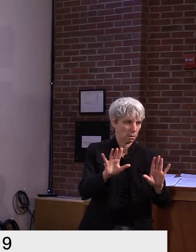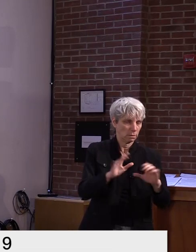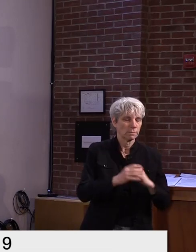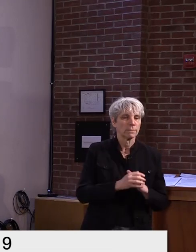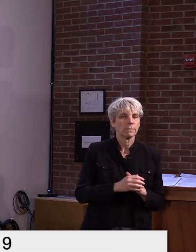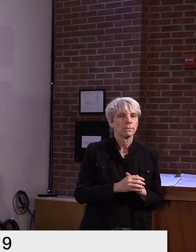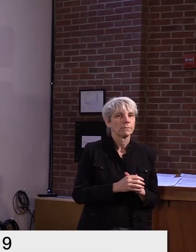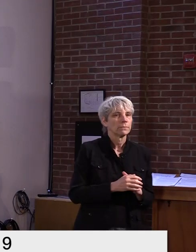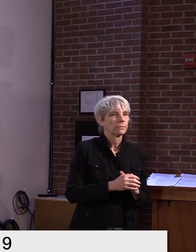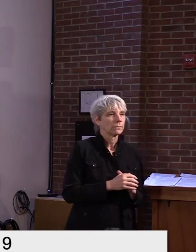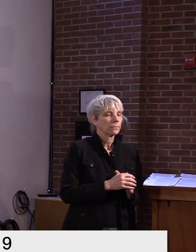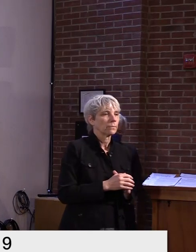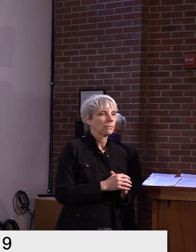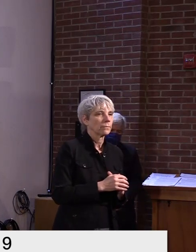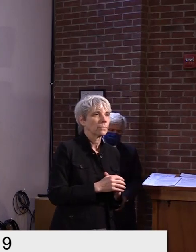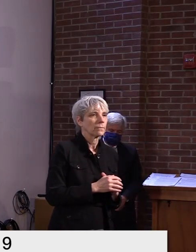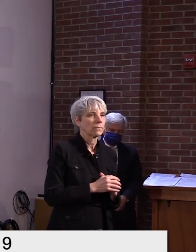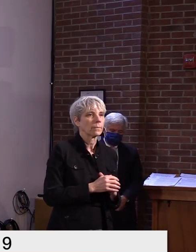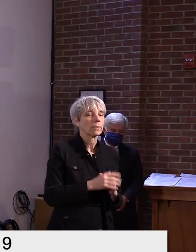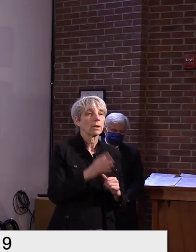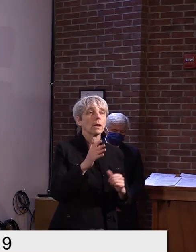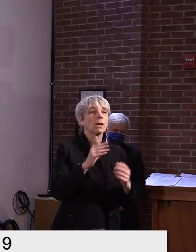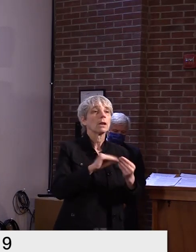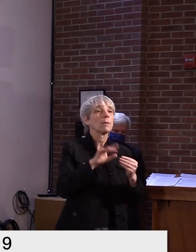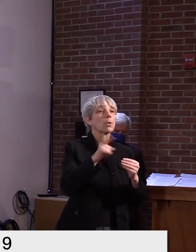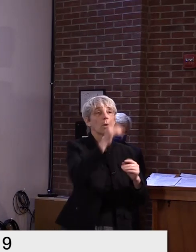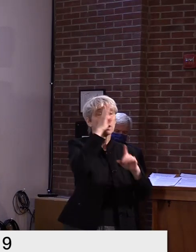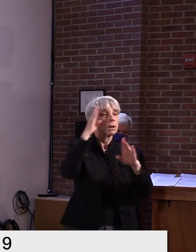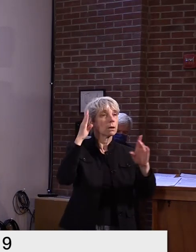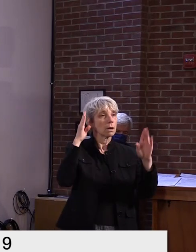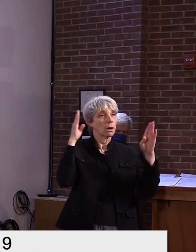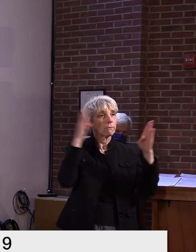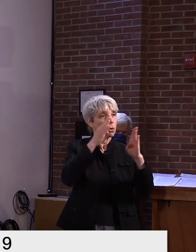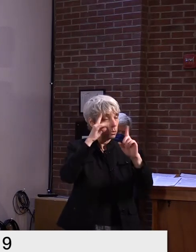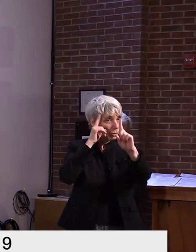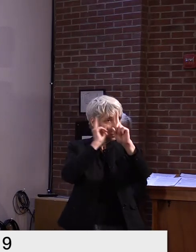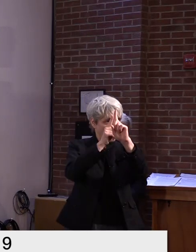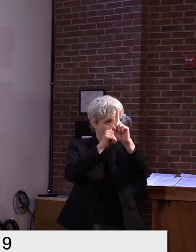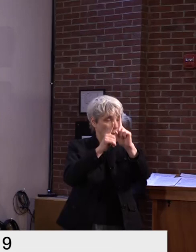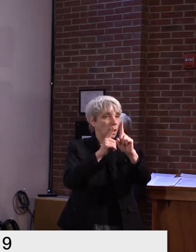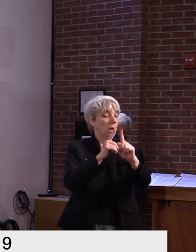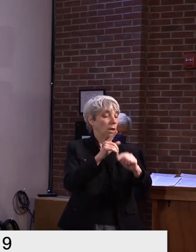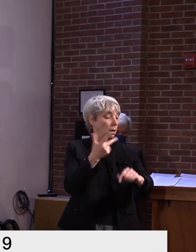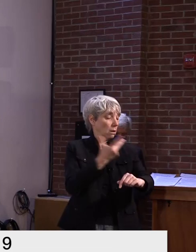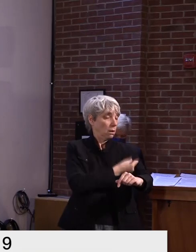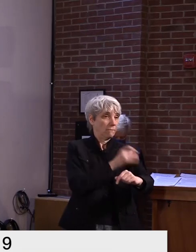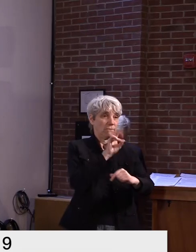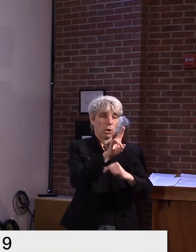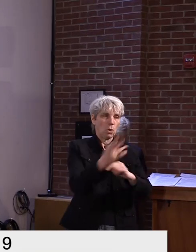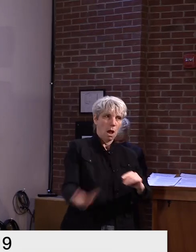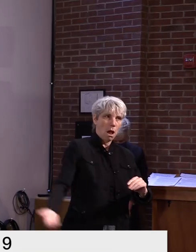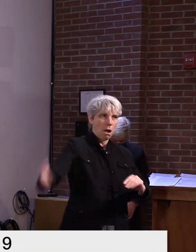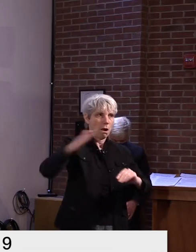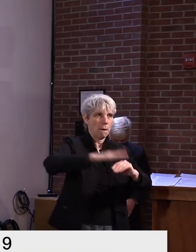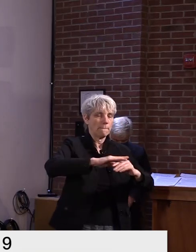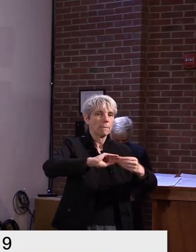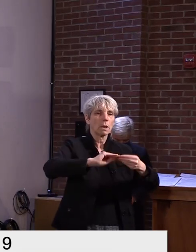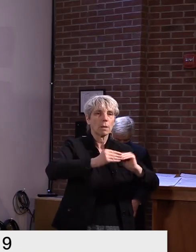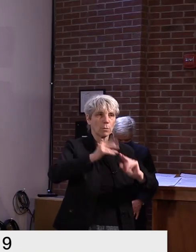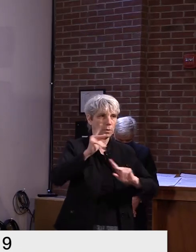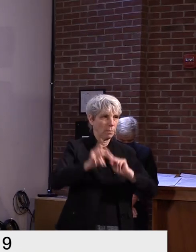winter. Our primary focus will be to increase the rate of vaccination, especially among children and